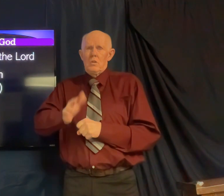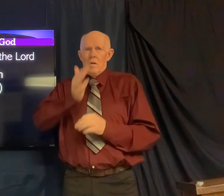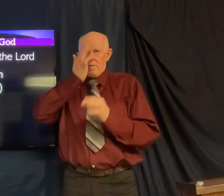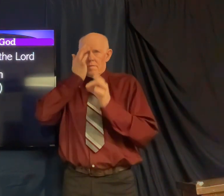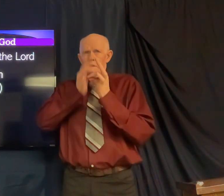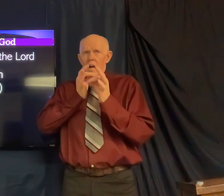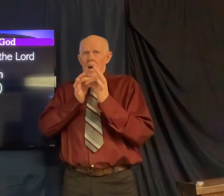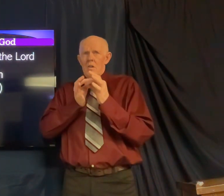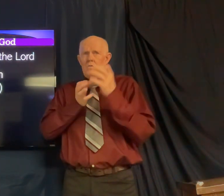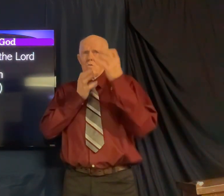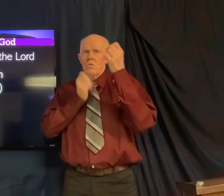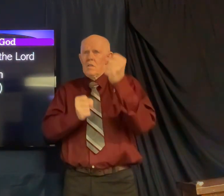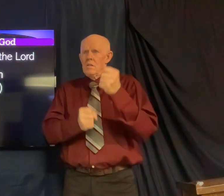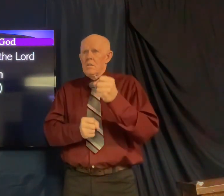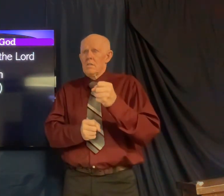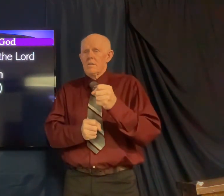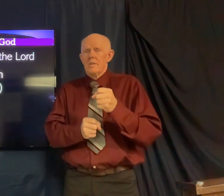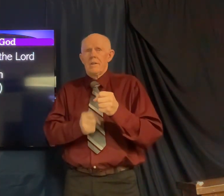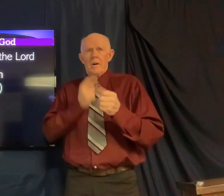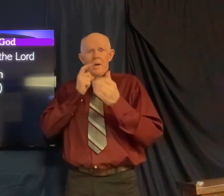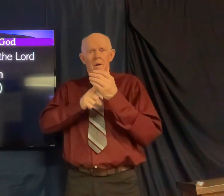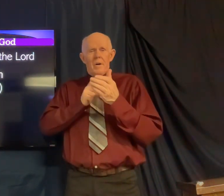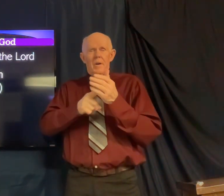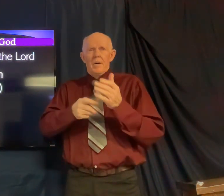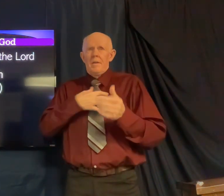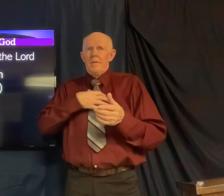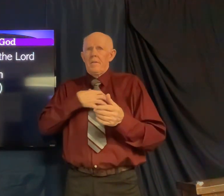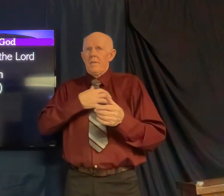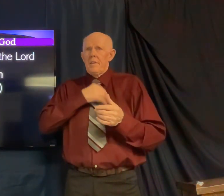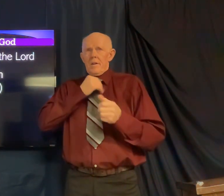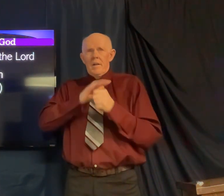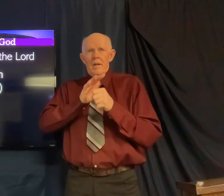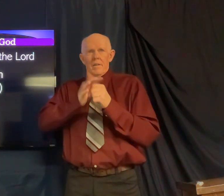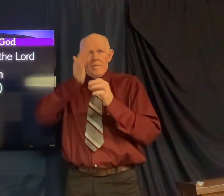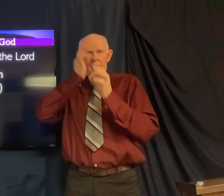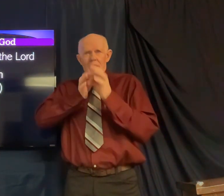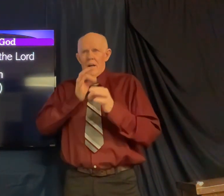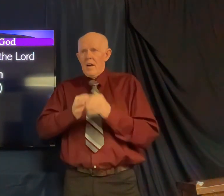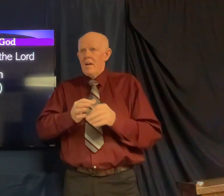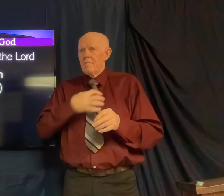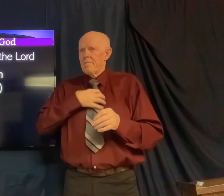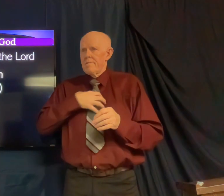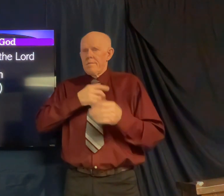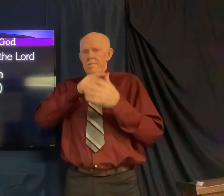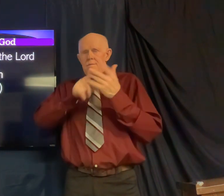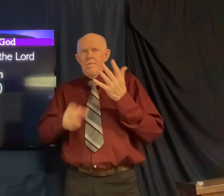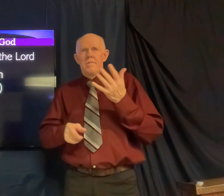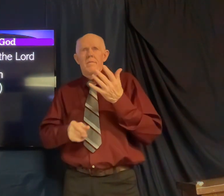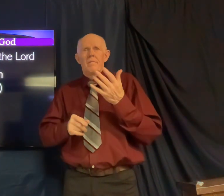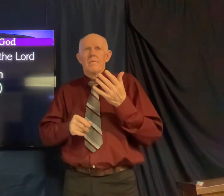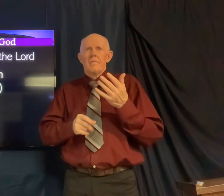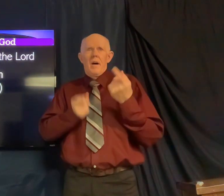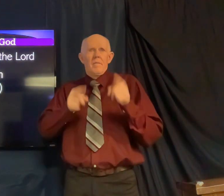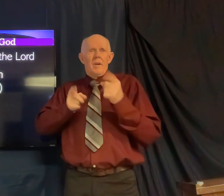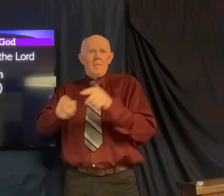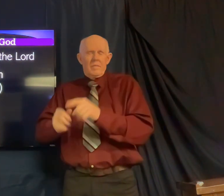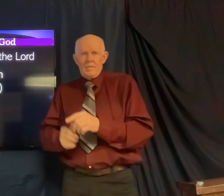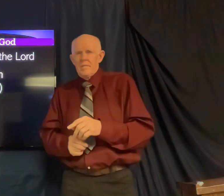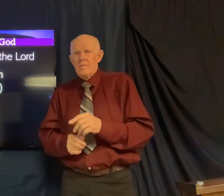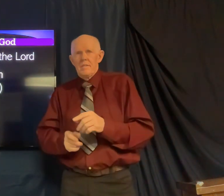God wanted to make sure they would be faithful and trust him. Sometimes they complained and they weren't faithful, and